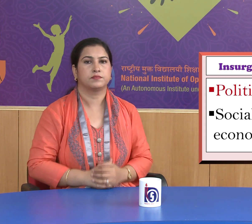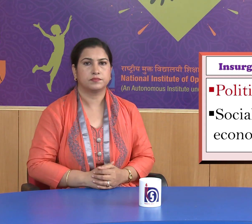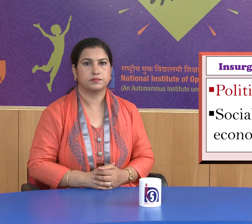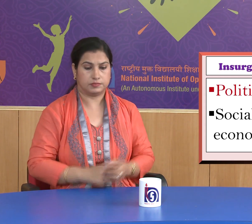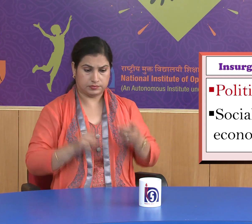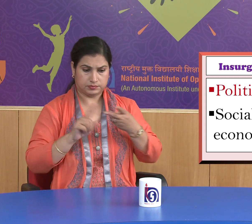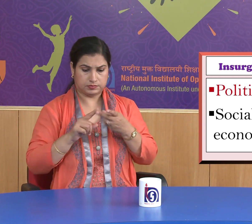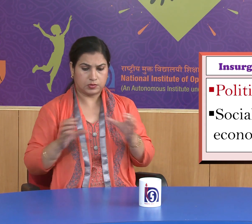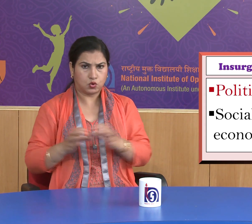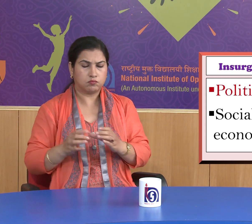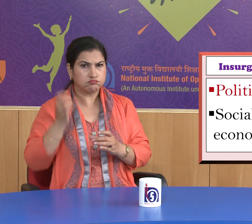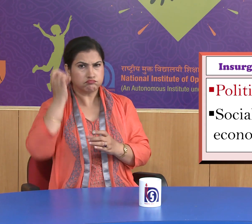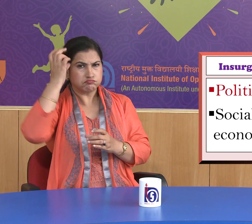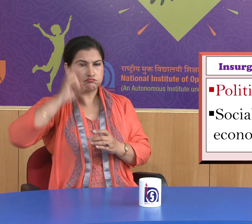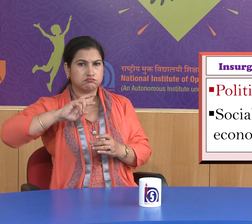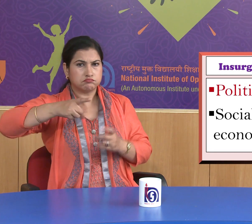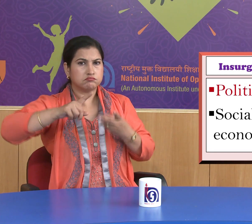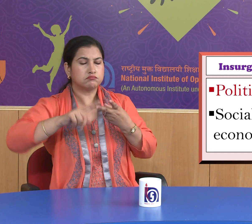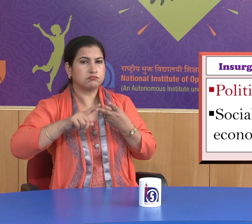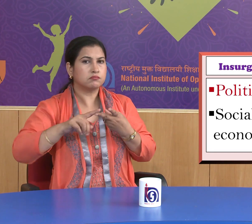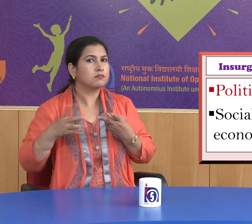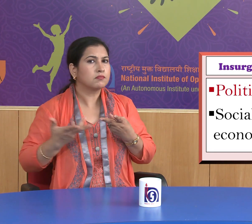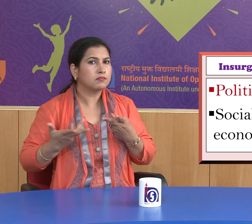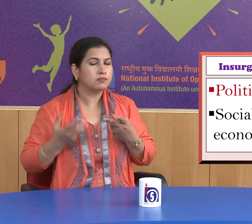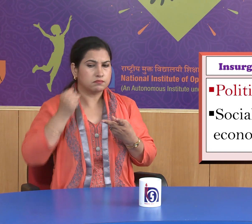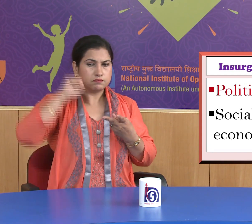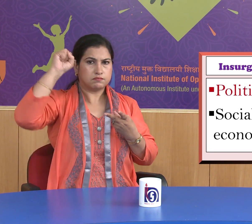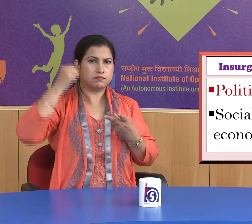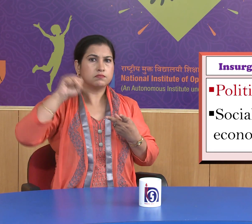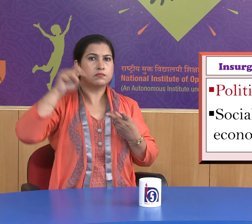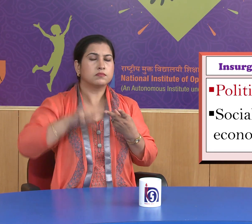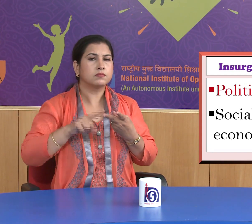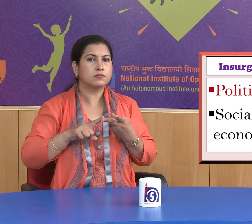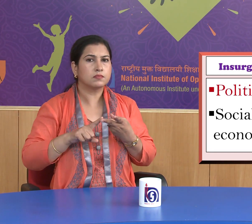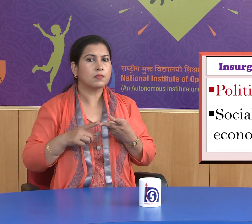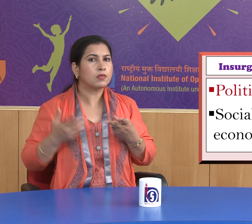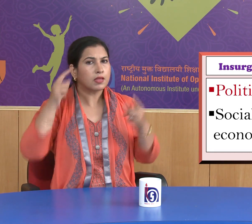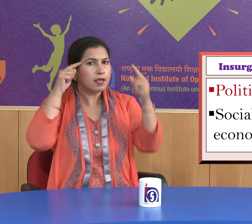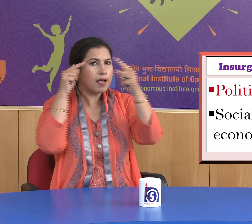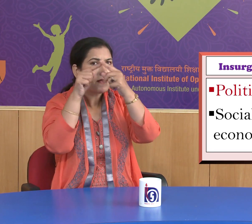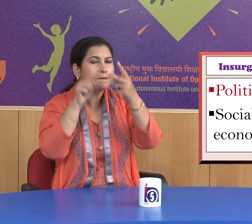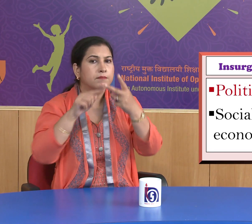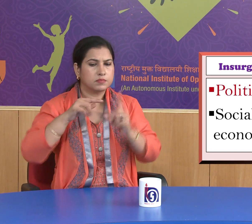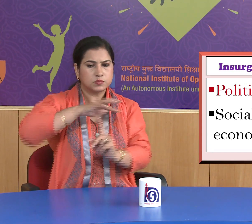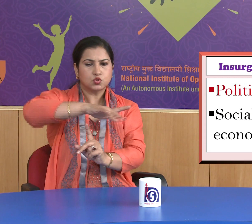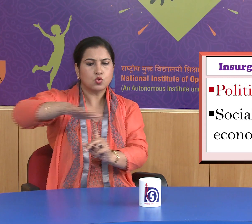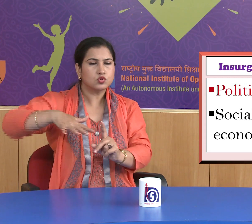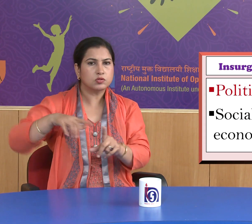Number 2, insurgent movements which are started to fulfill social and